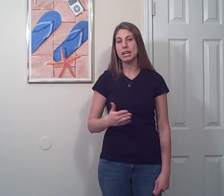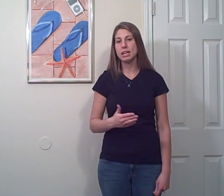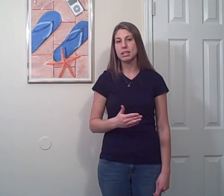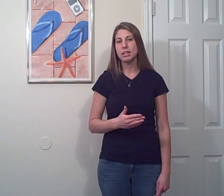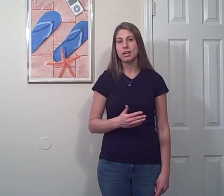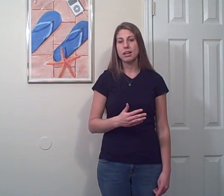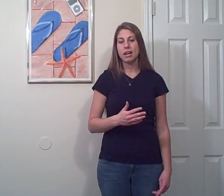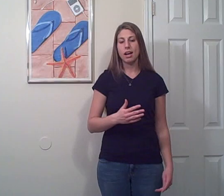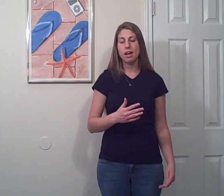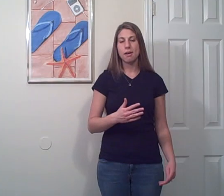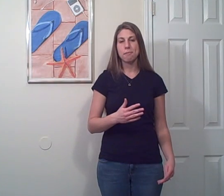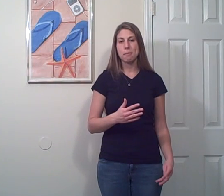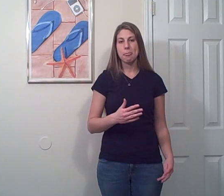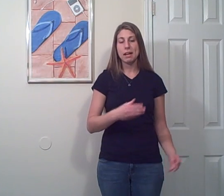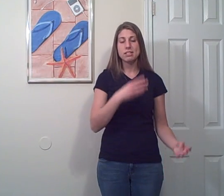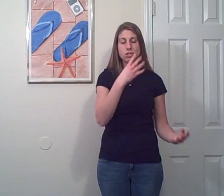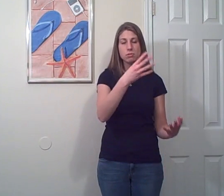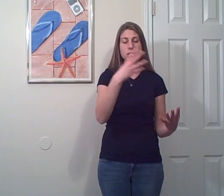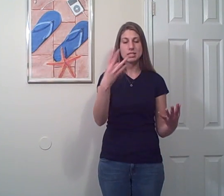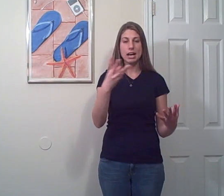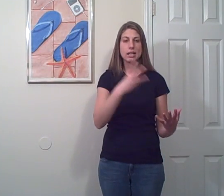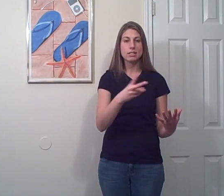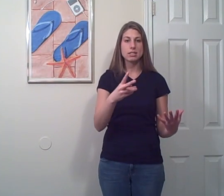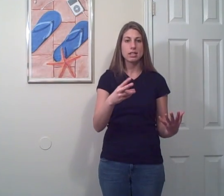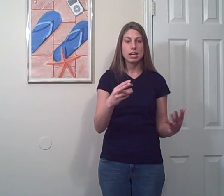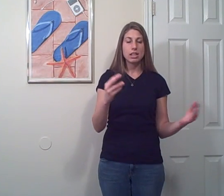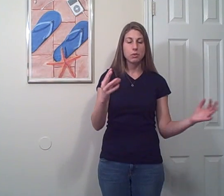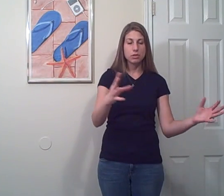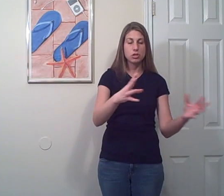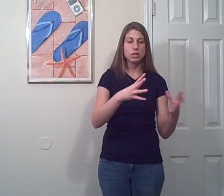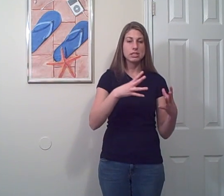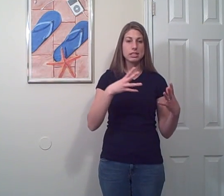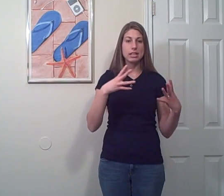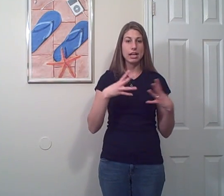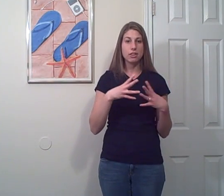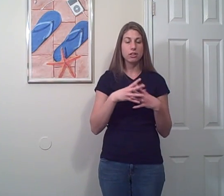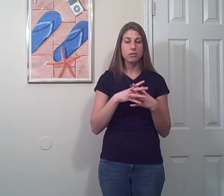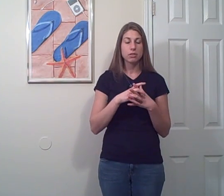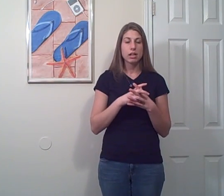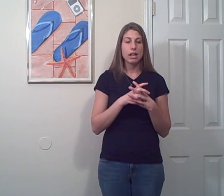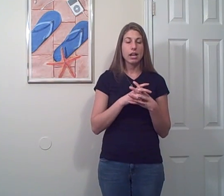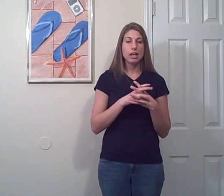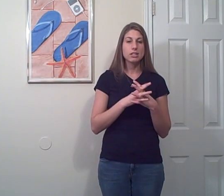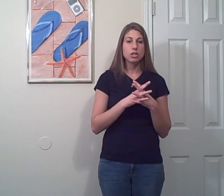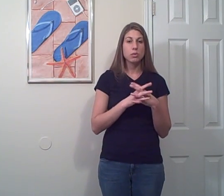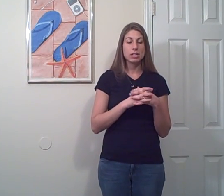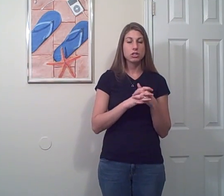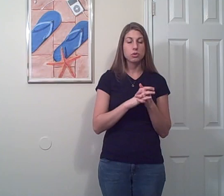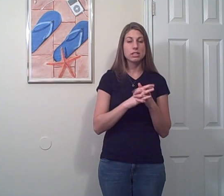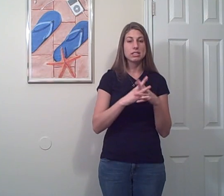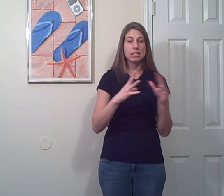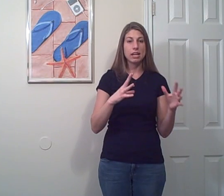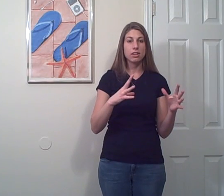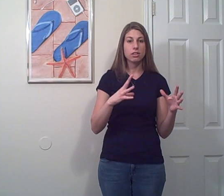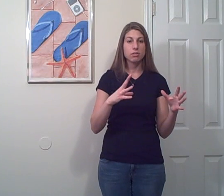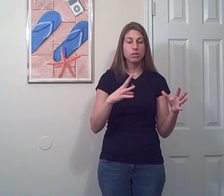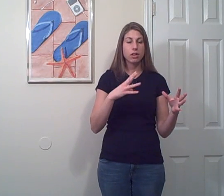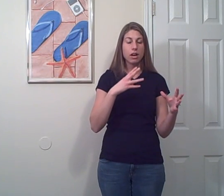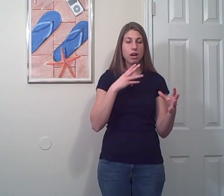it. I teach them the signs, and then we would do it together until we can do it together,